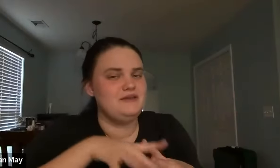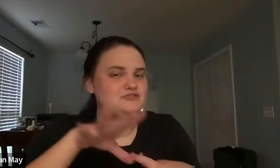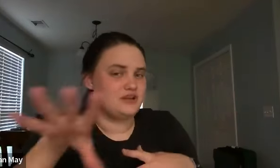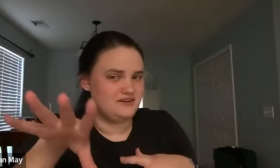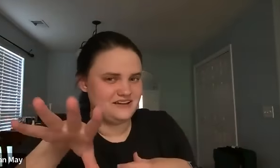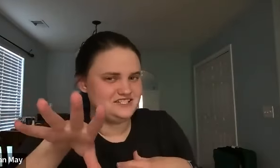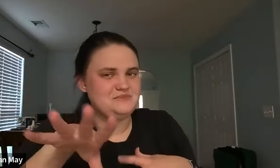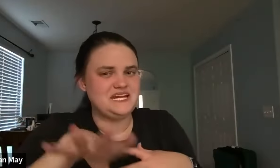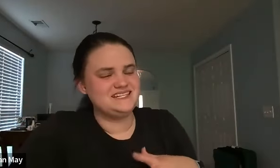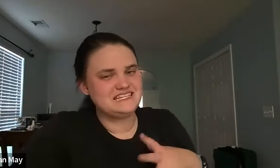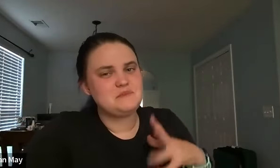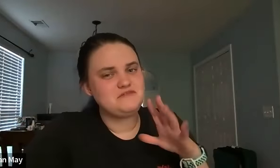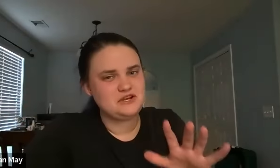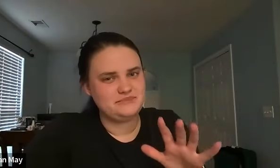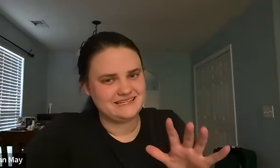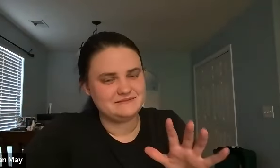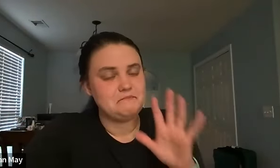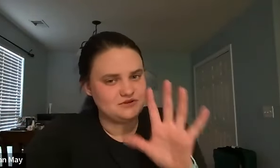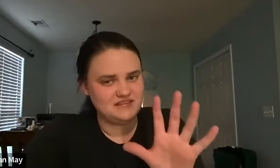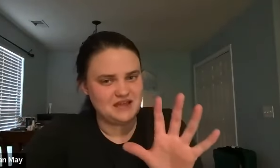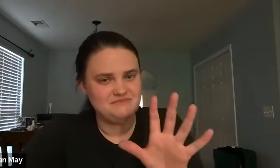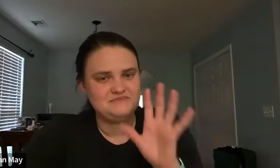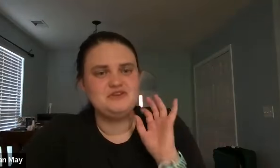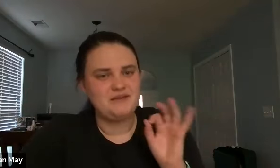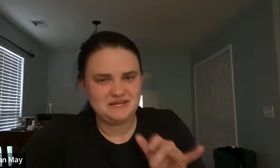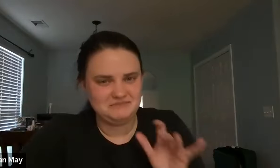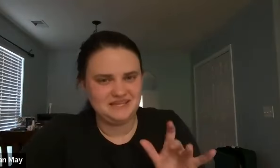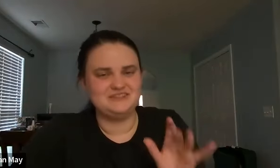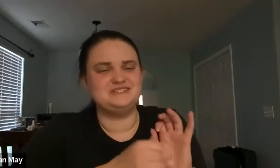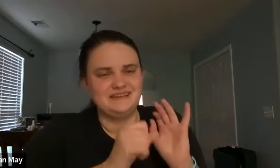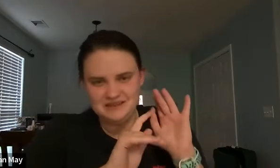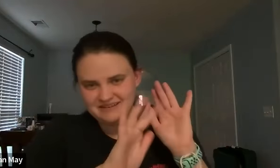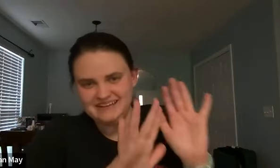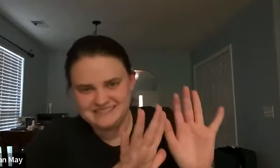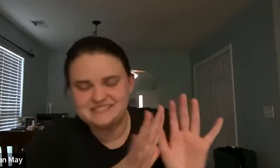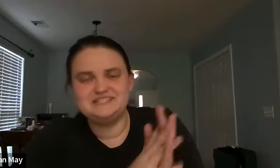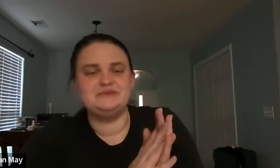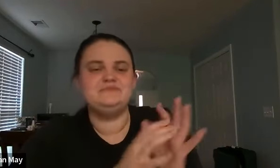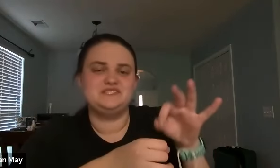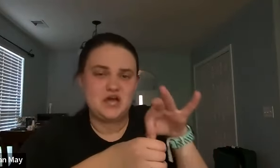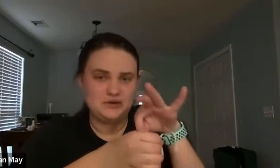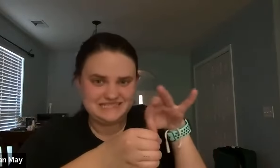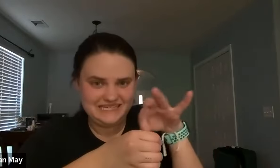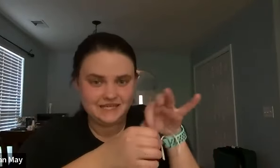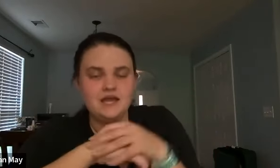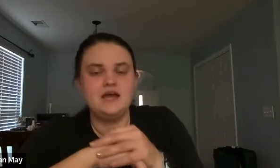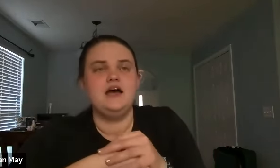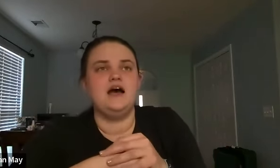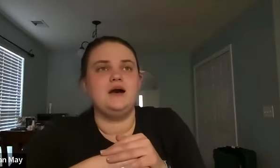They'll try to correct you, but it's coming from a good place most of the time. They're not being mean. They're just like, it's easy to do. So tea. If